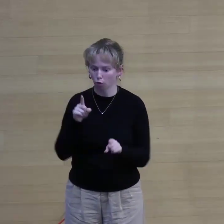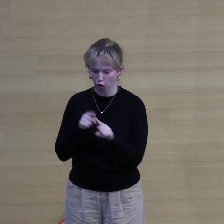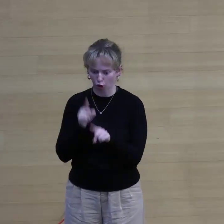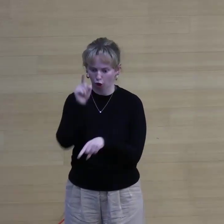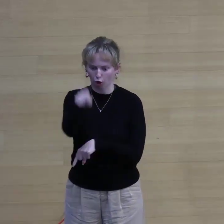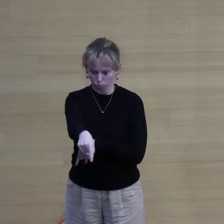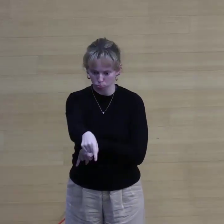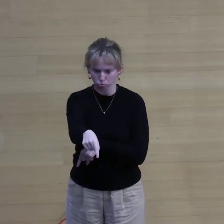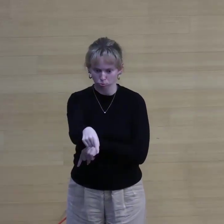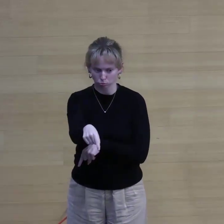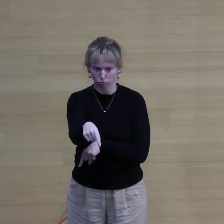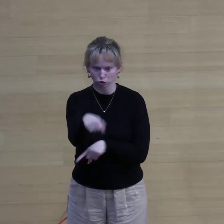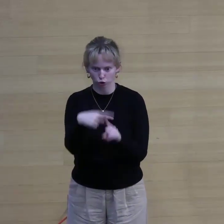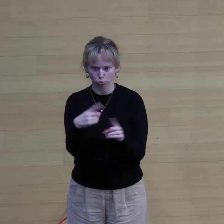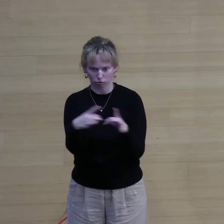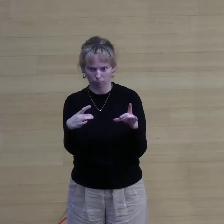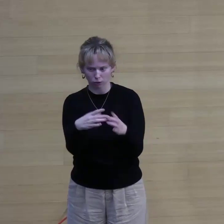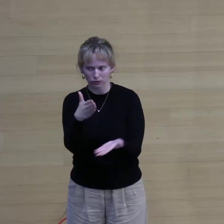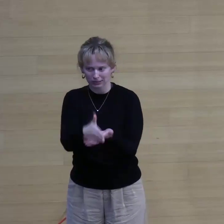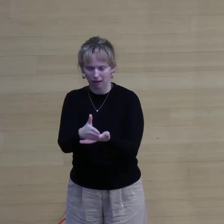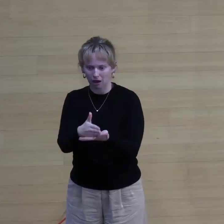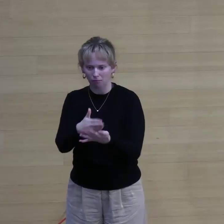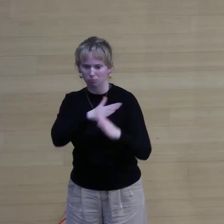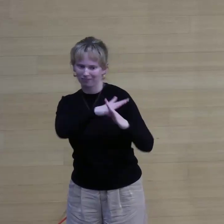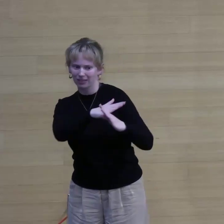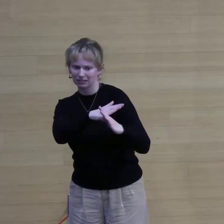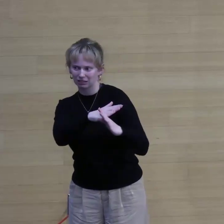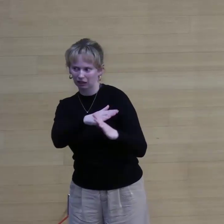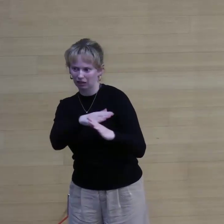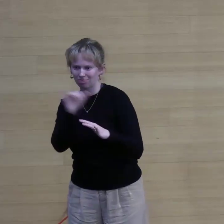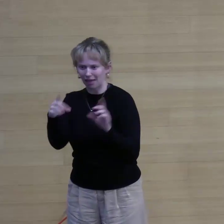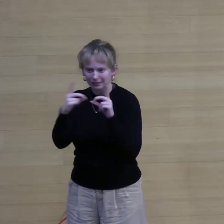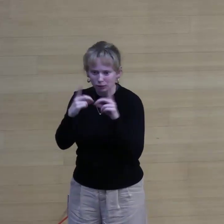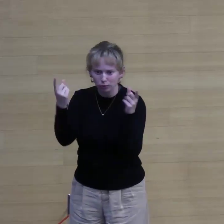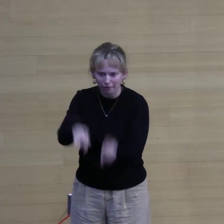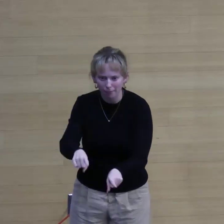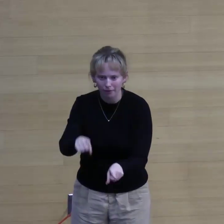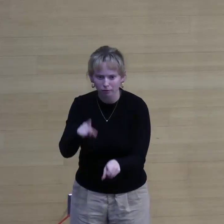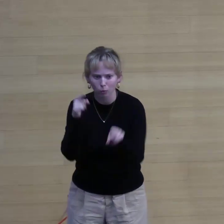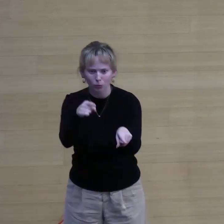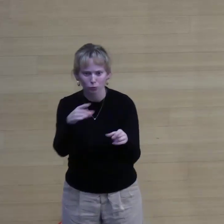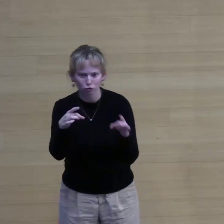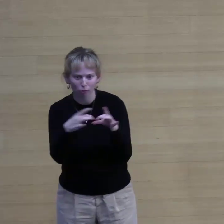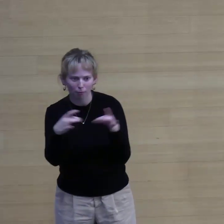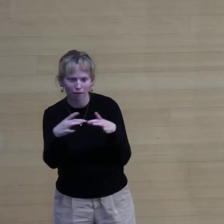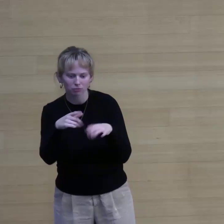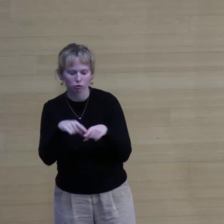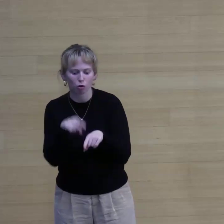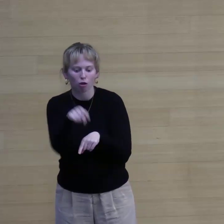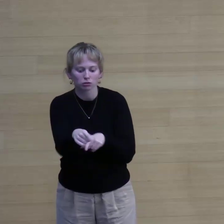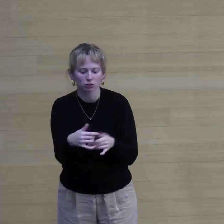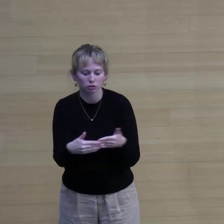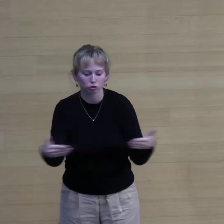at Starbucks. And so let's stop gatekeeping them. And this is the youth echo this, that there's a